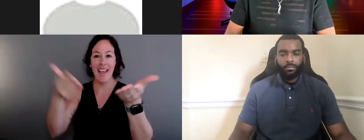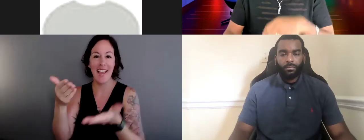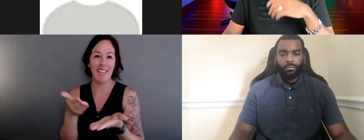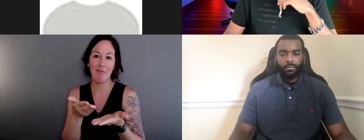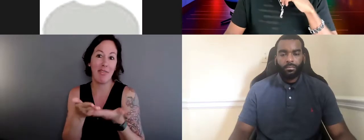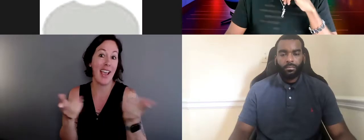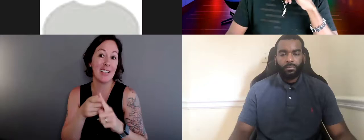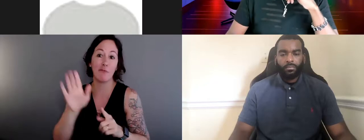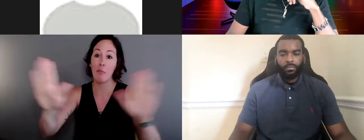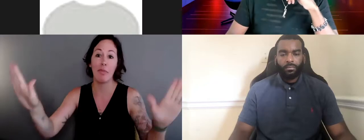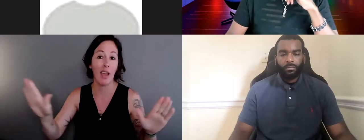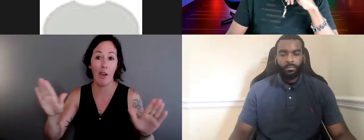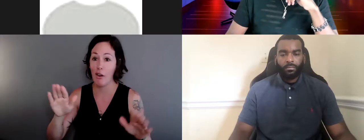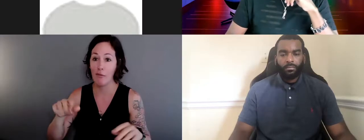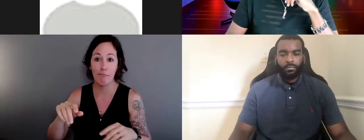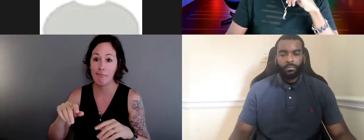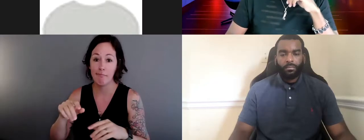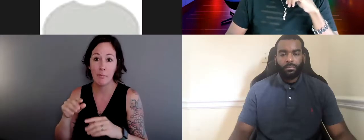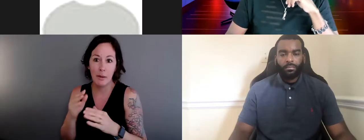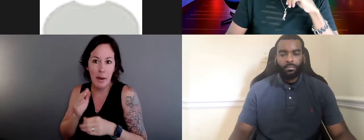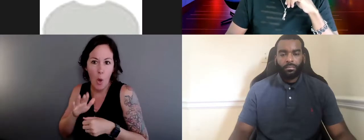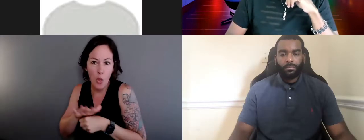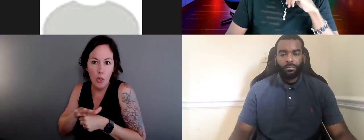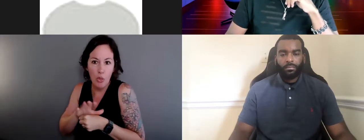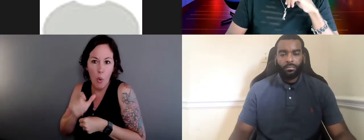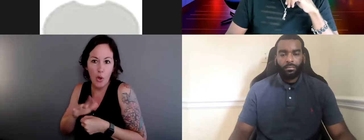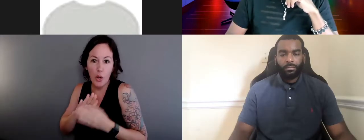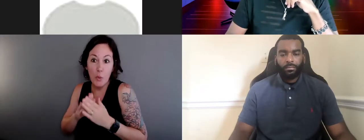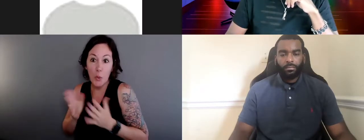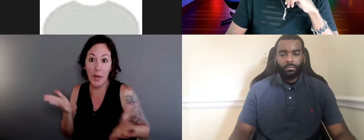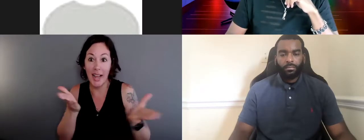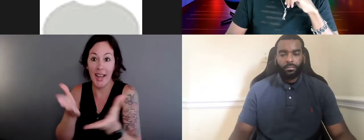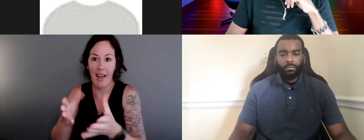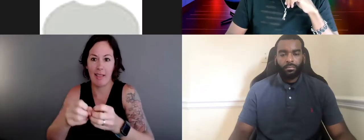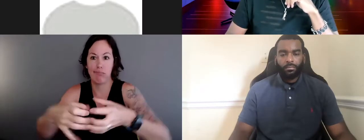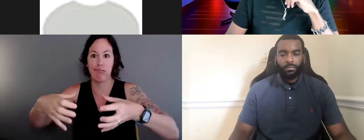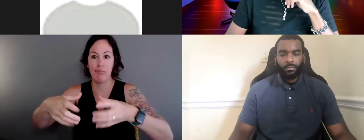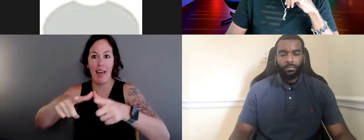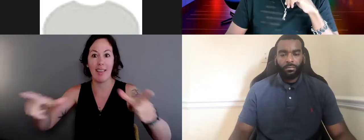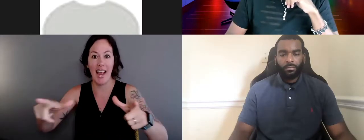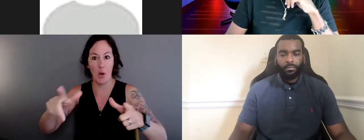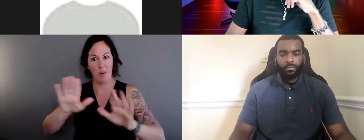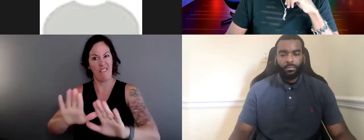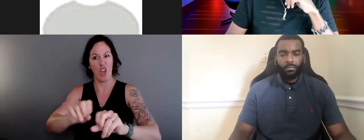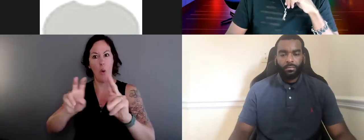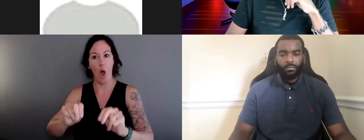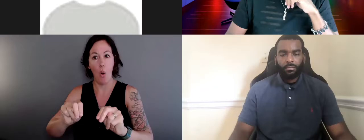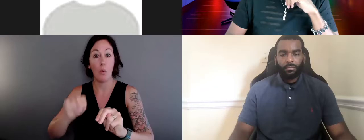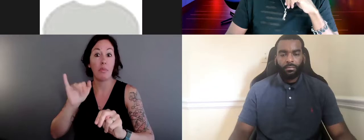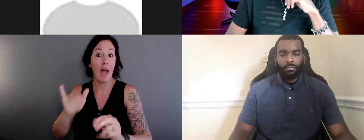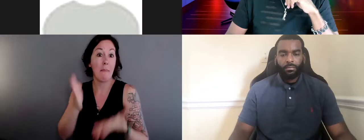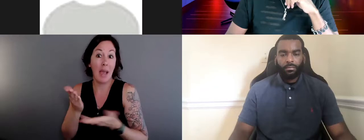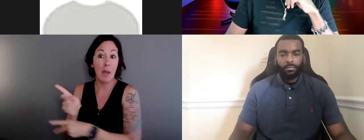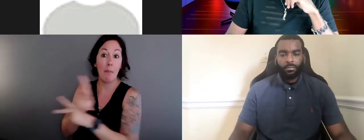so sometimes what happens is they're bringing languages from their local communities to this